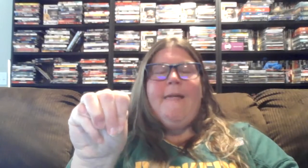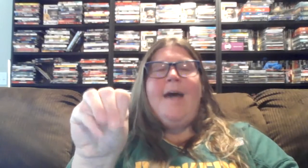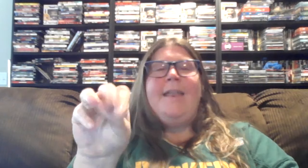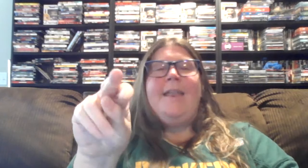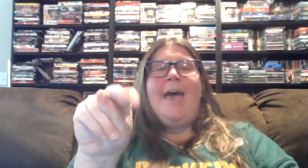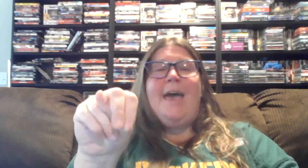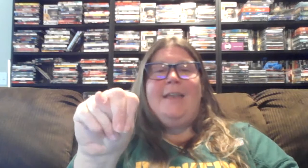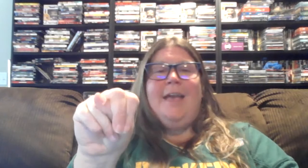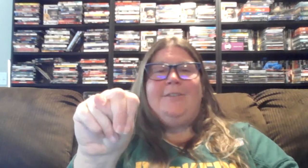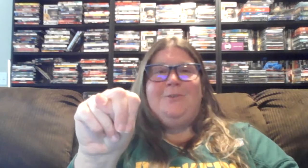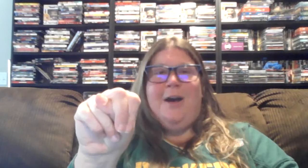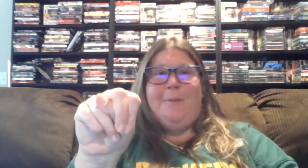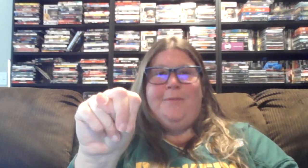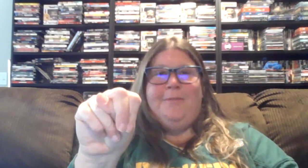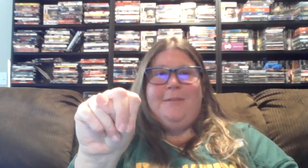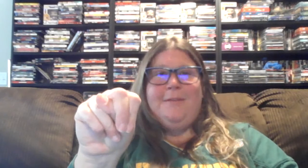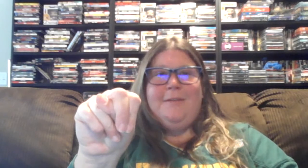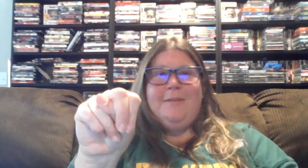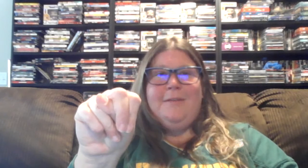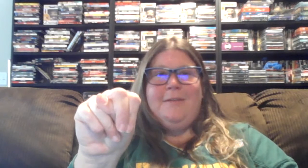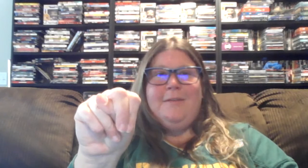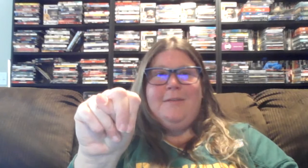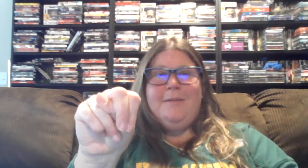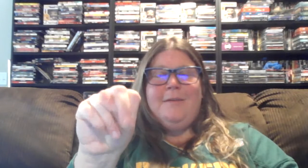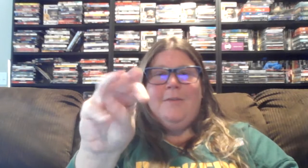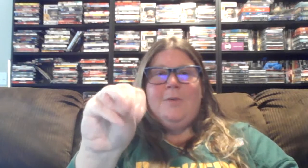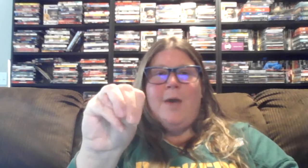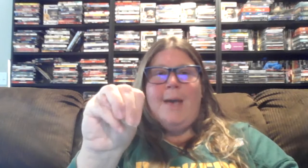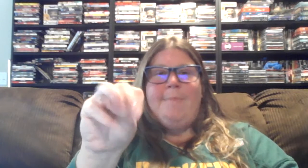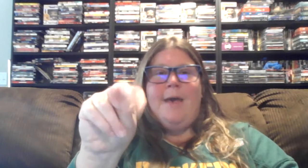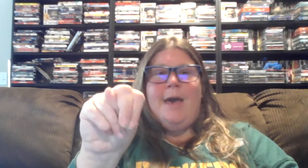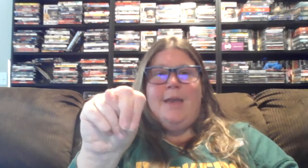And then N has 2 humps. So M, N.